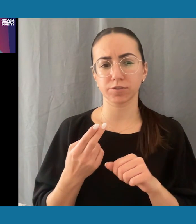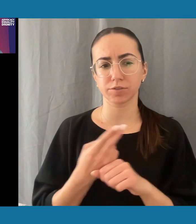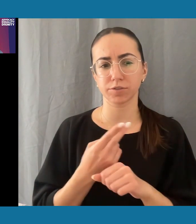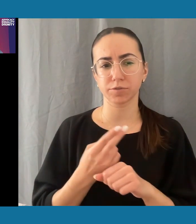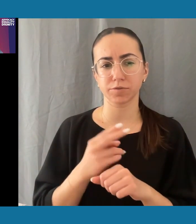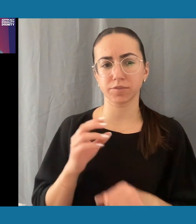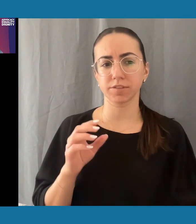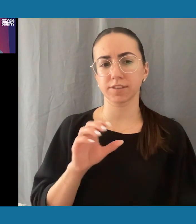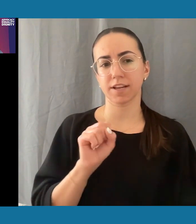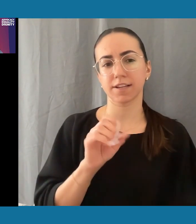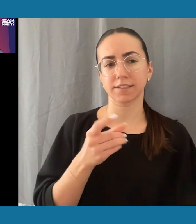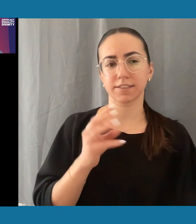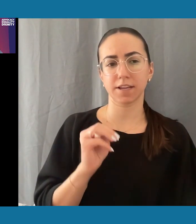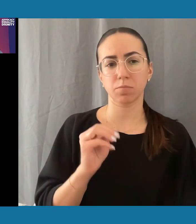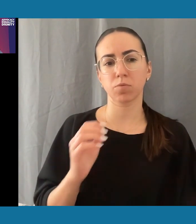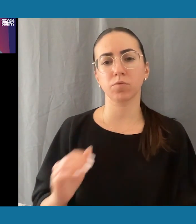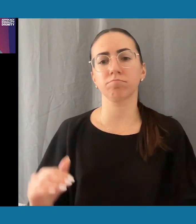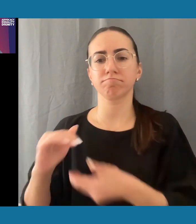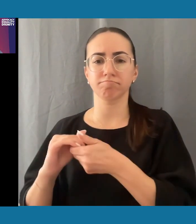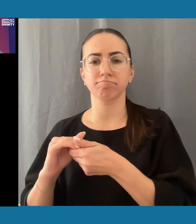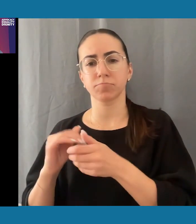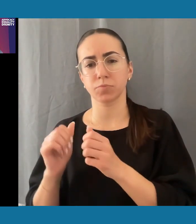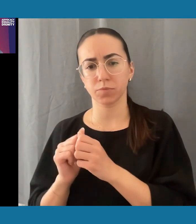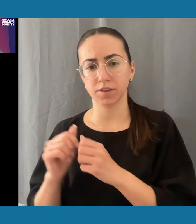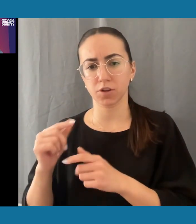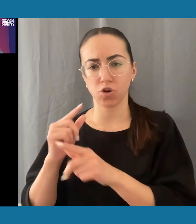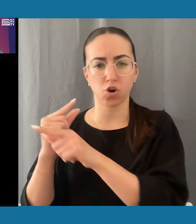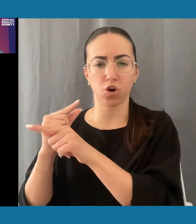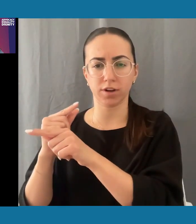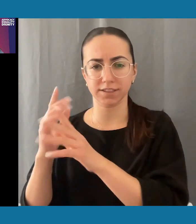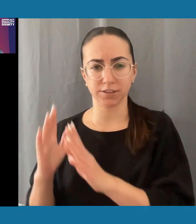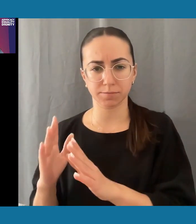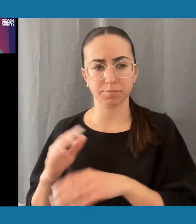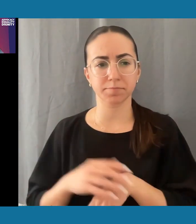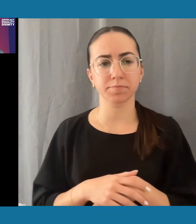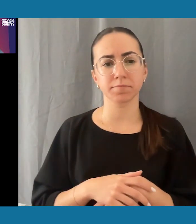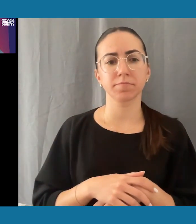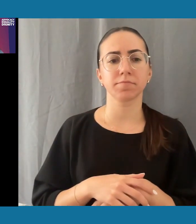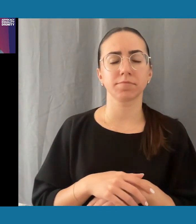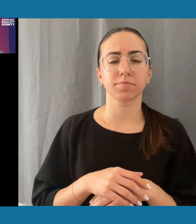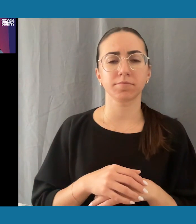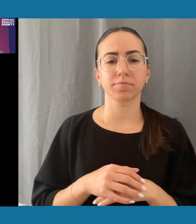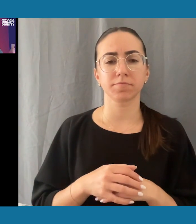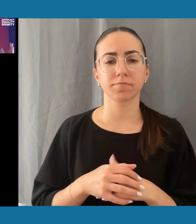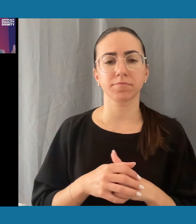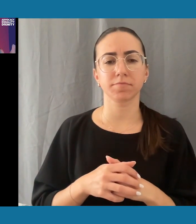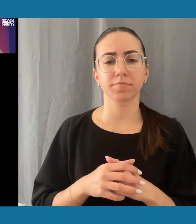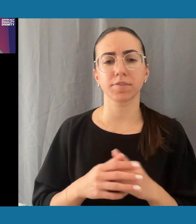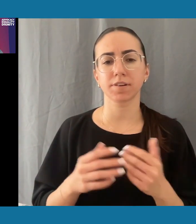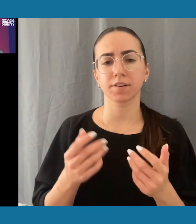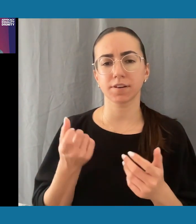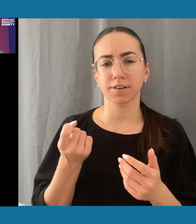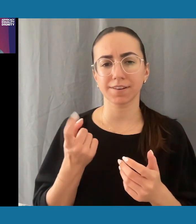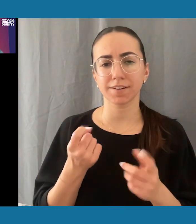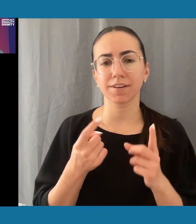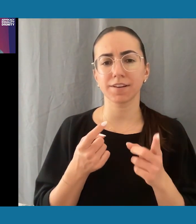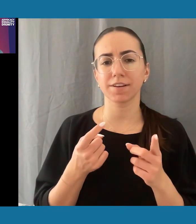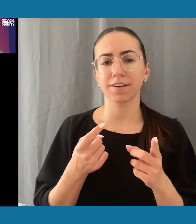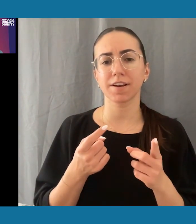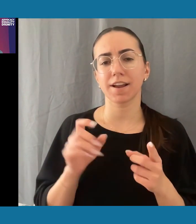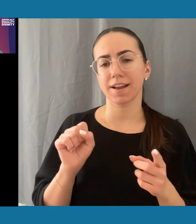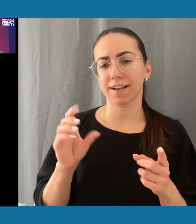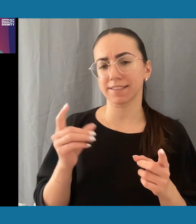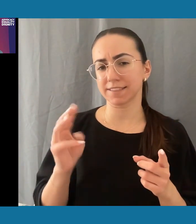have to be one or the other. It doesn't have to be a binary. And SDM can be, a support along